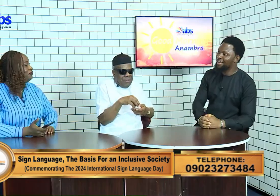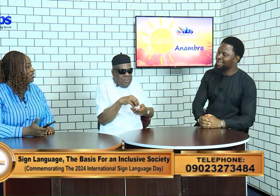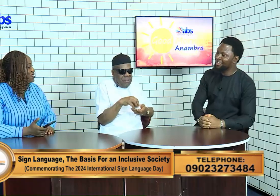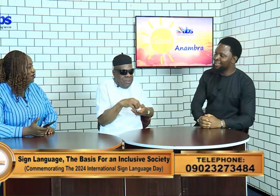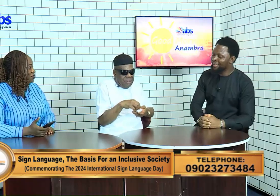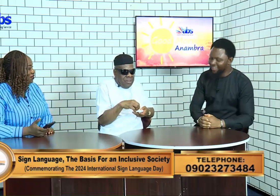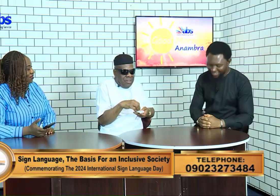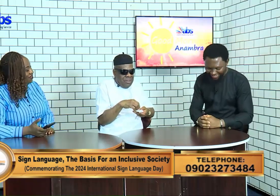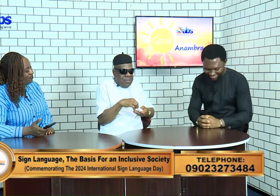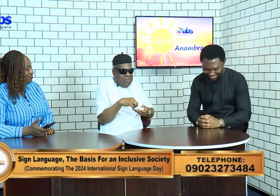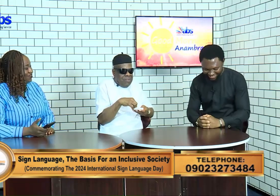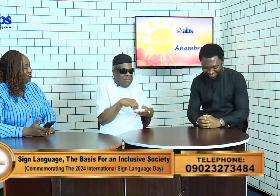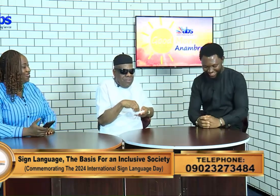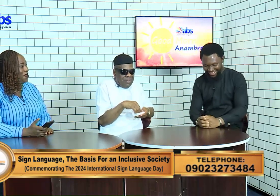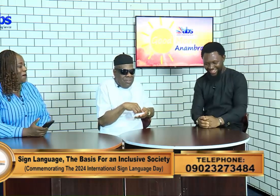probably friends around you?